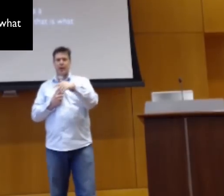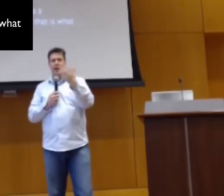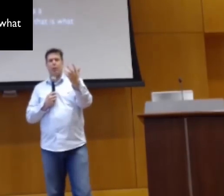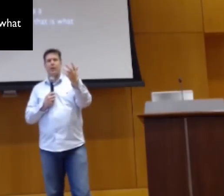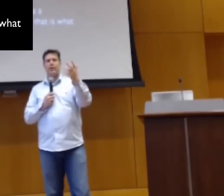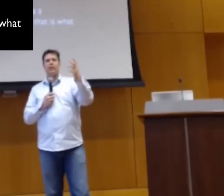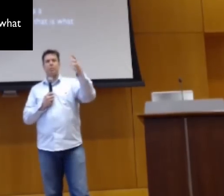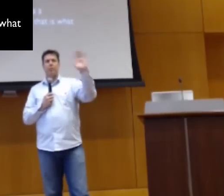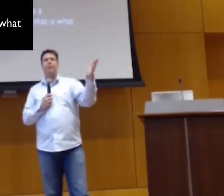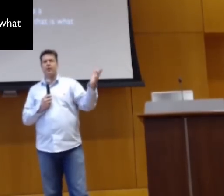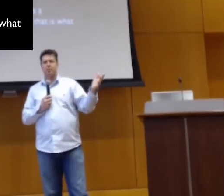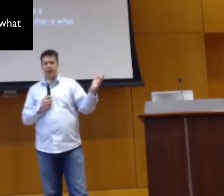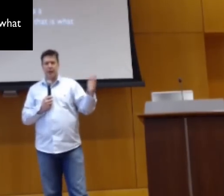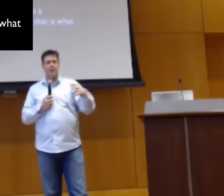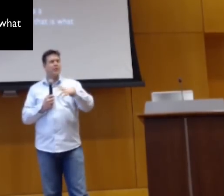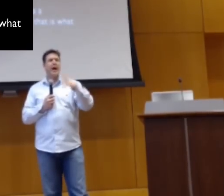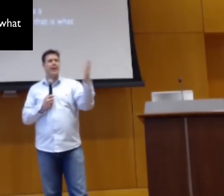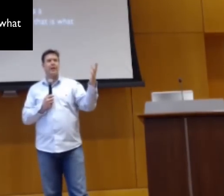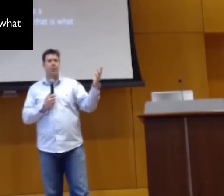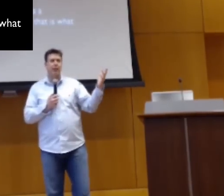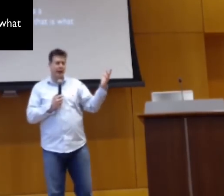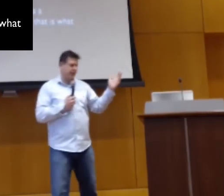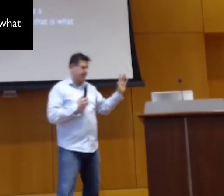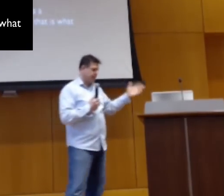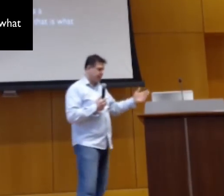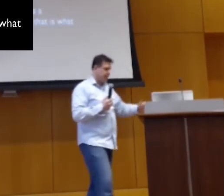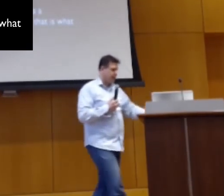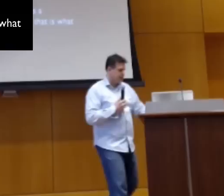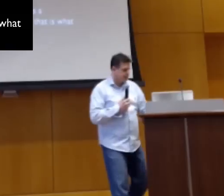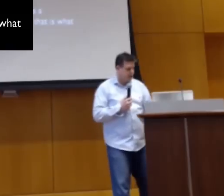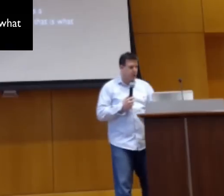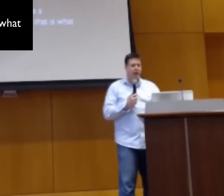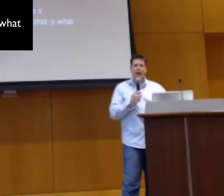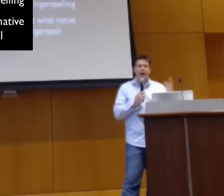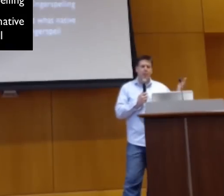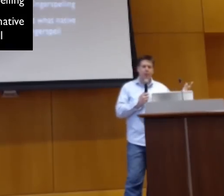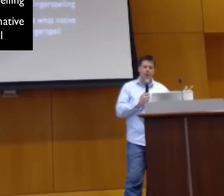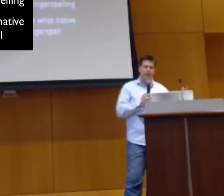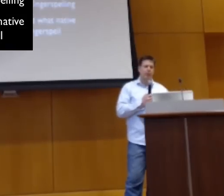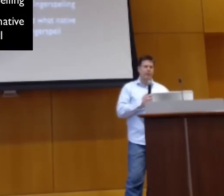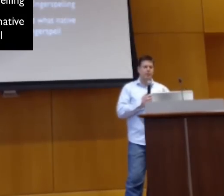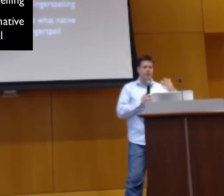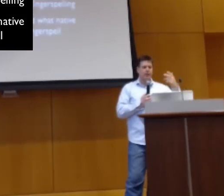when people finger spell. So it's highly complex. So my aha moment related to all this was,